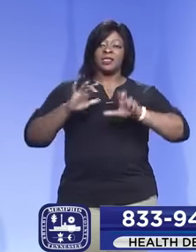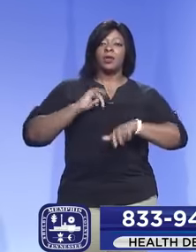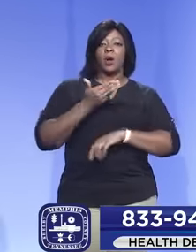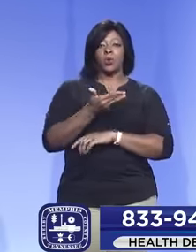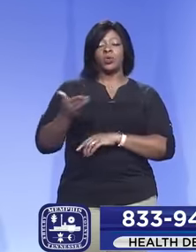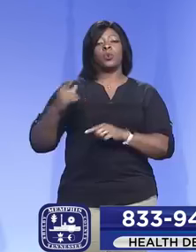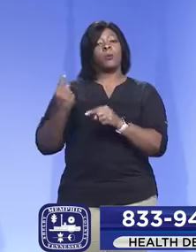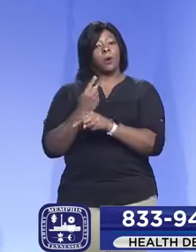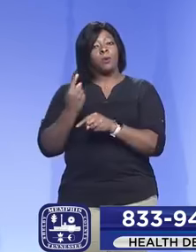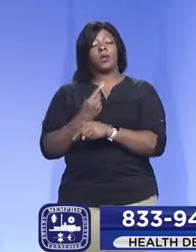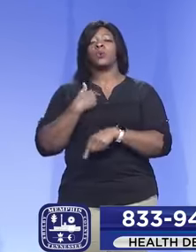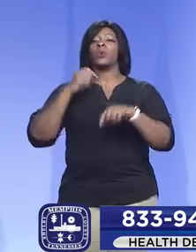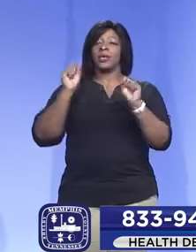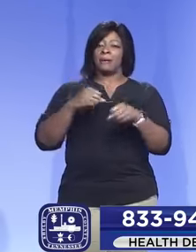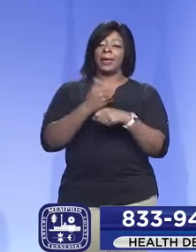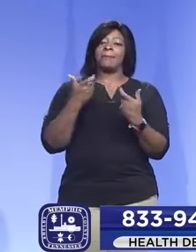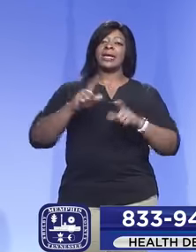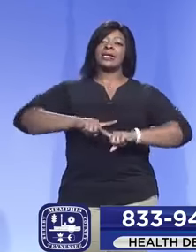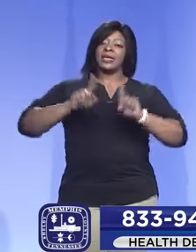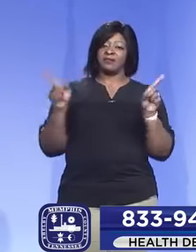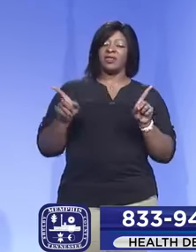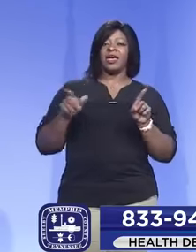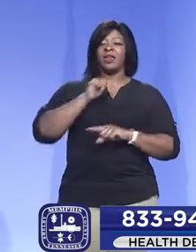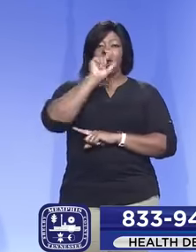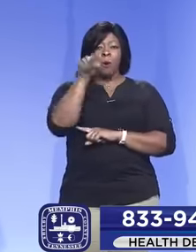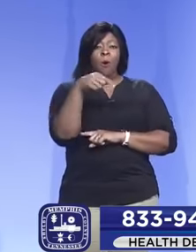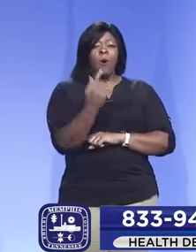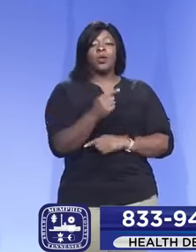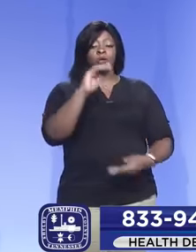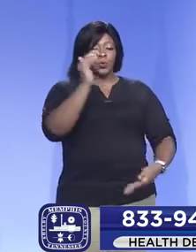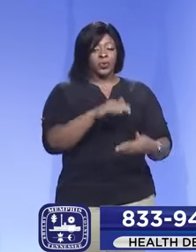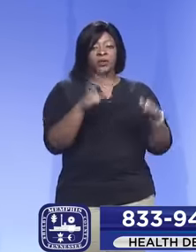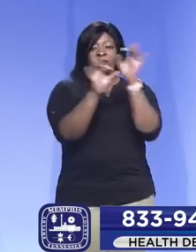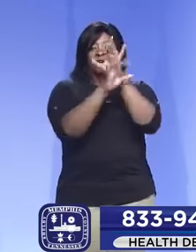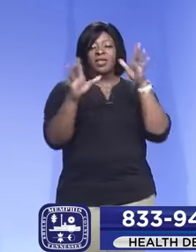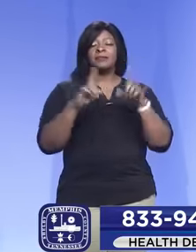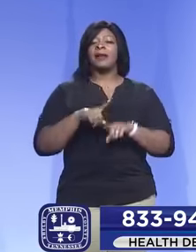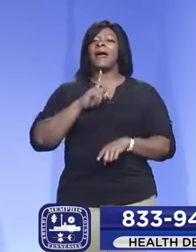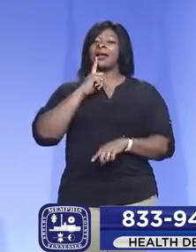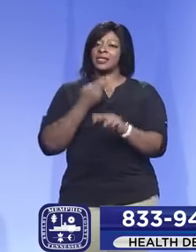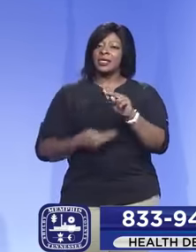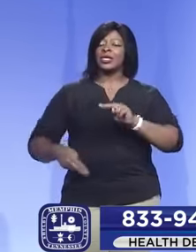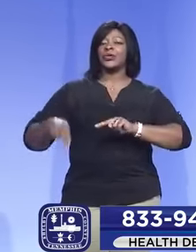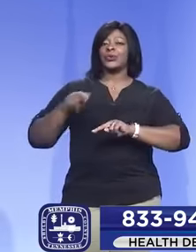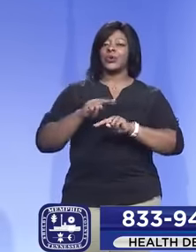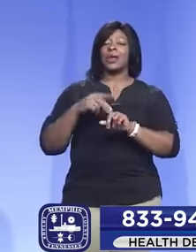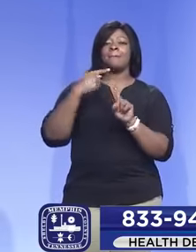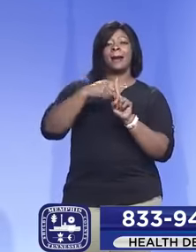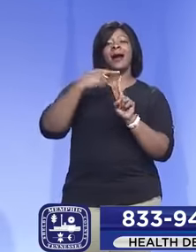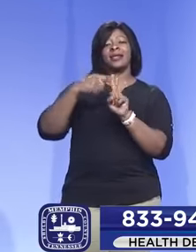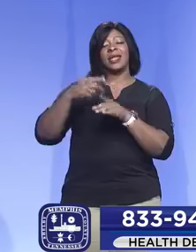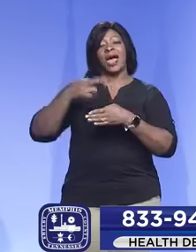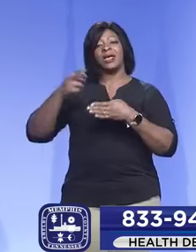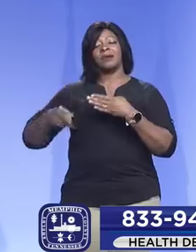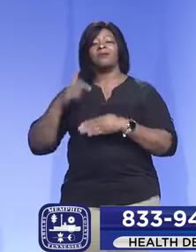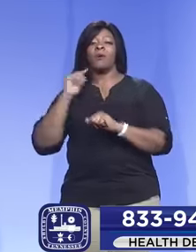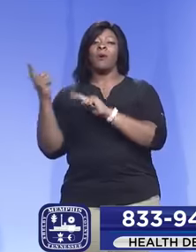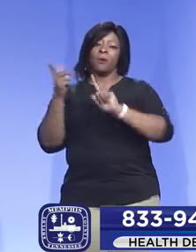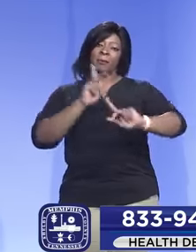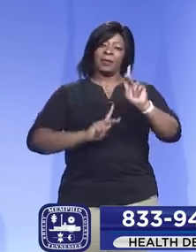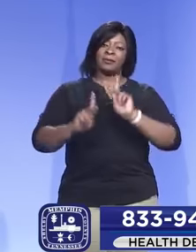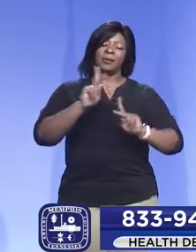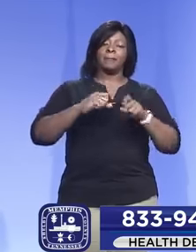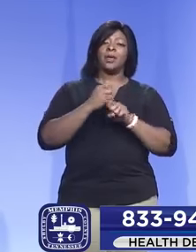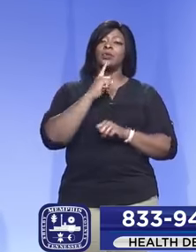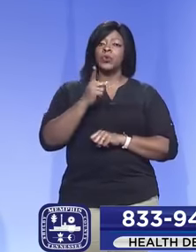resources appropriately, we can make a difference, not only in reducing violence, but actually increasing positive outcomes for all people